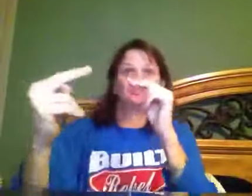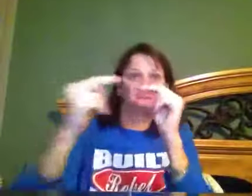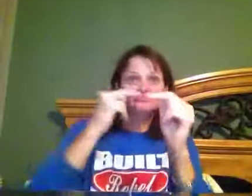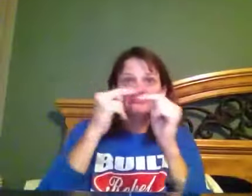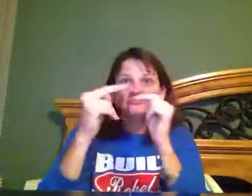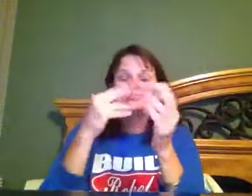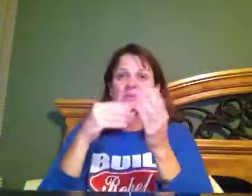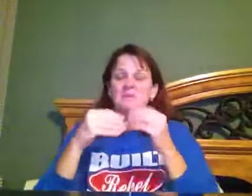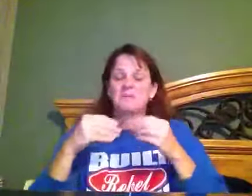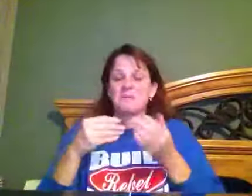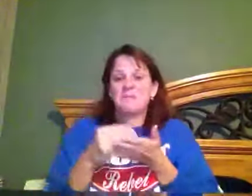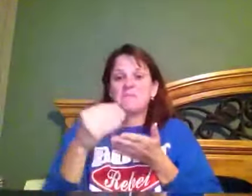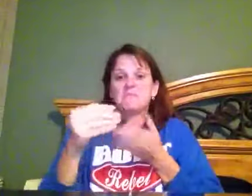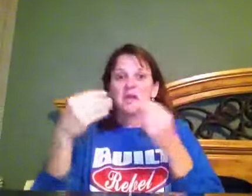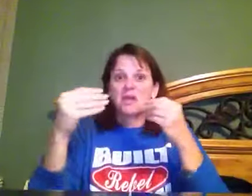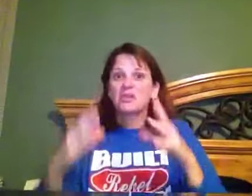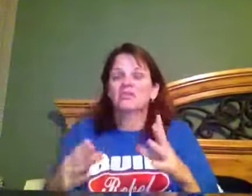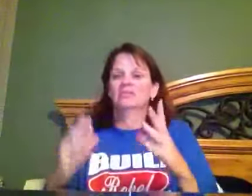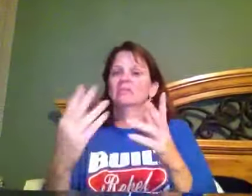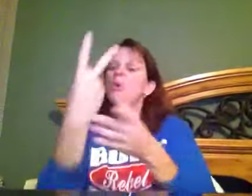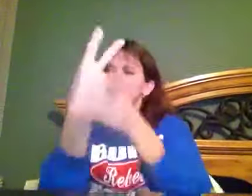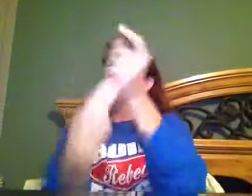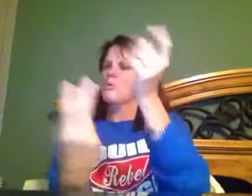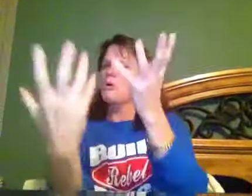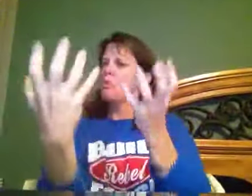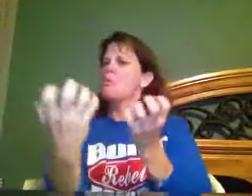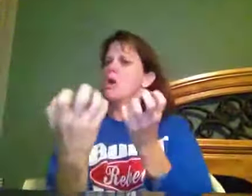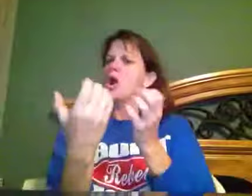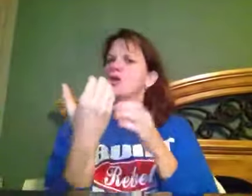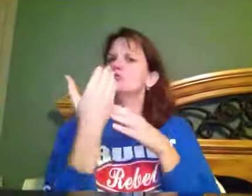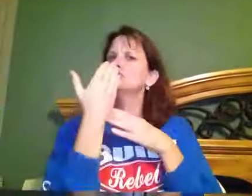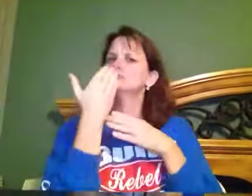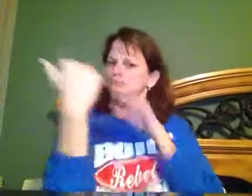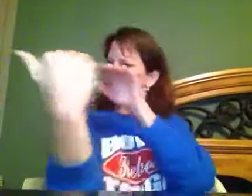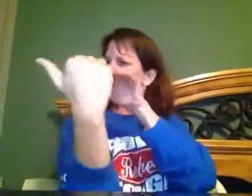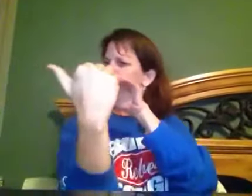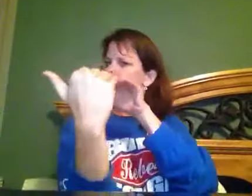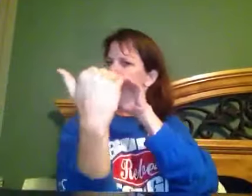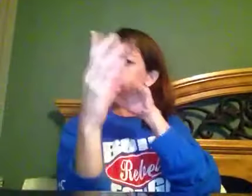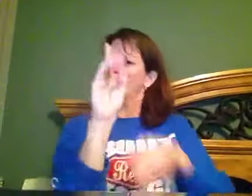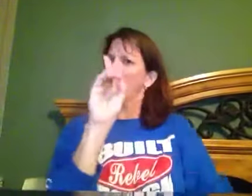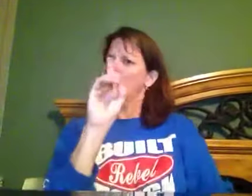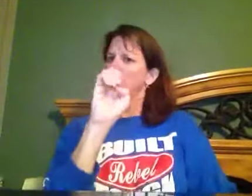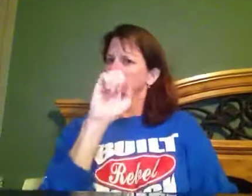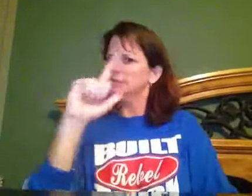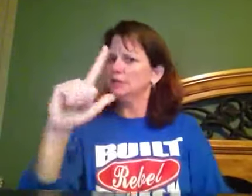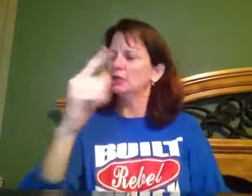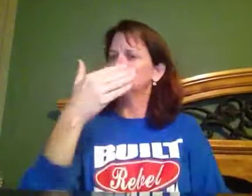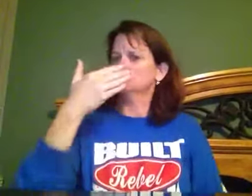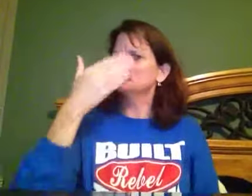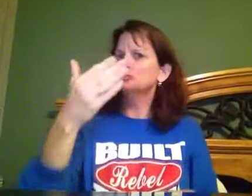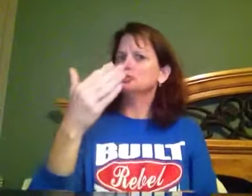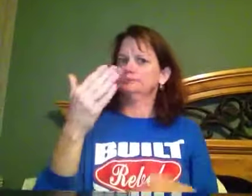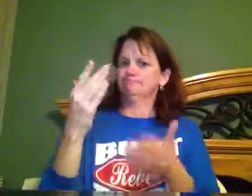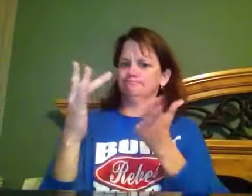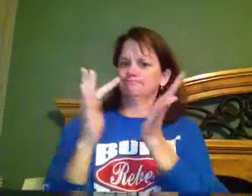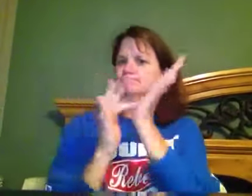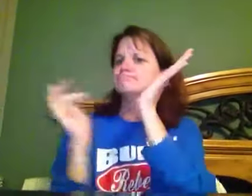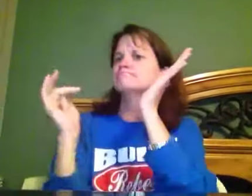deal. The seller wants to sell high and the buyer wants to buy low. The negotiation that can go on between offer and contract is